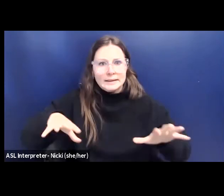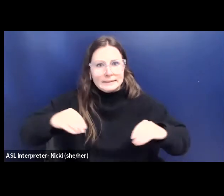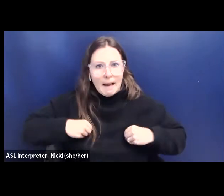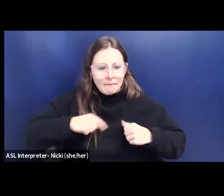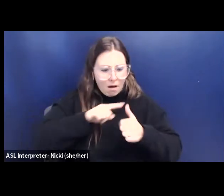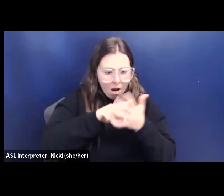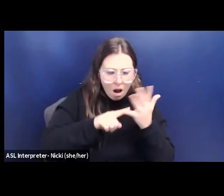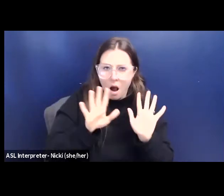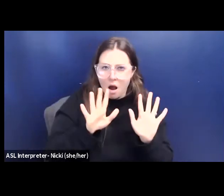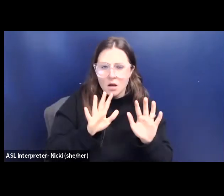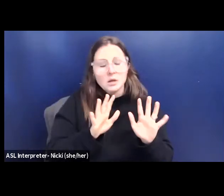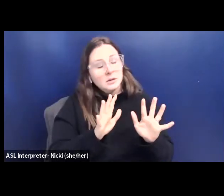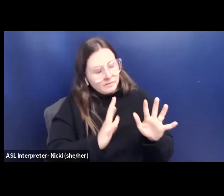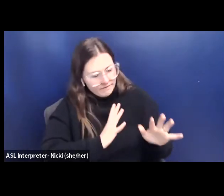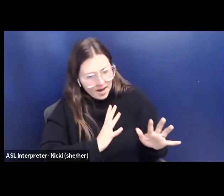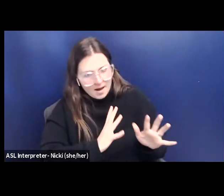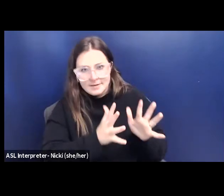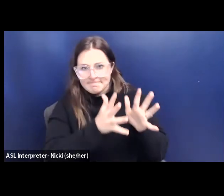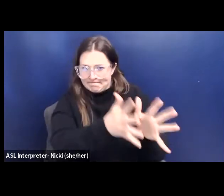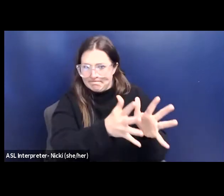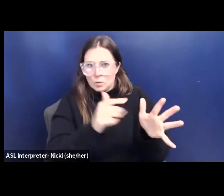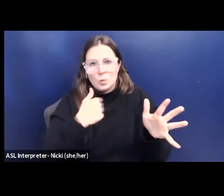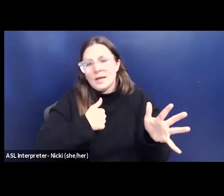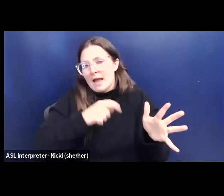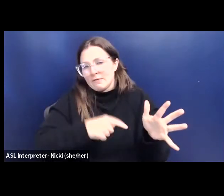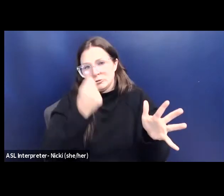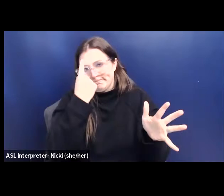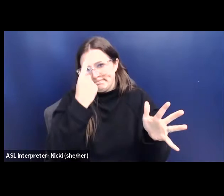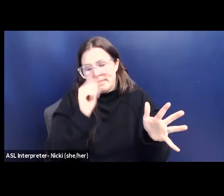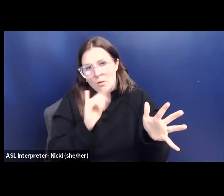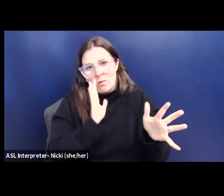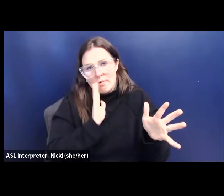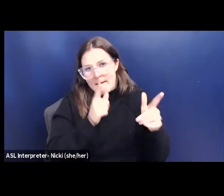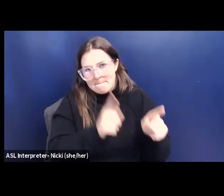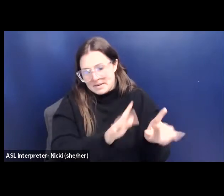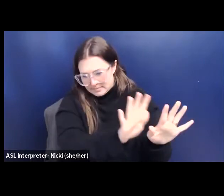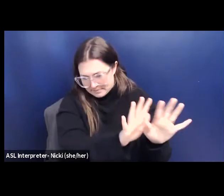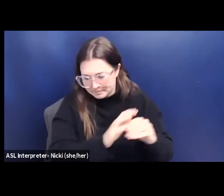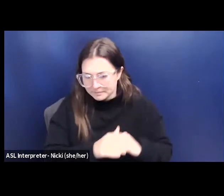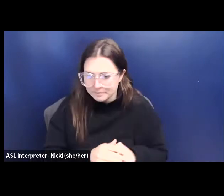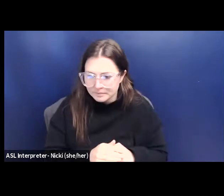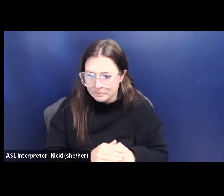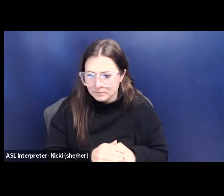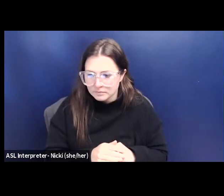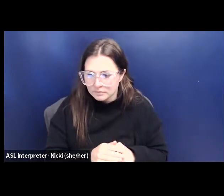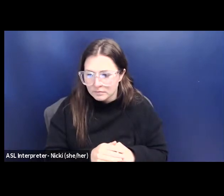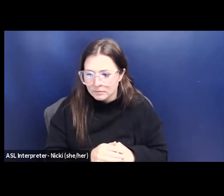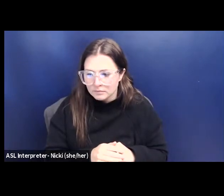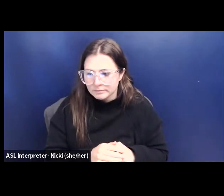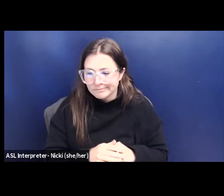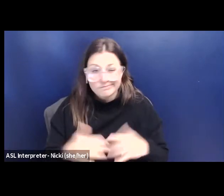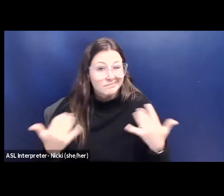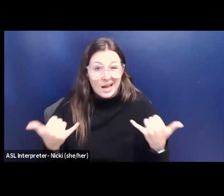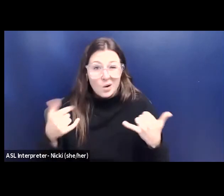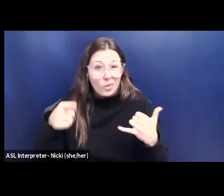that can be really hard because, in a moment where we're seeing, just